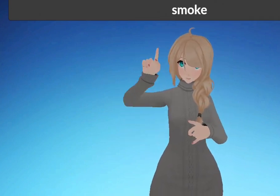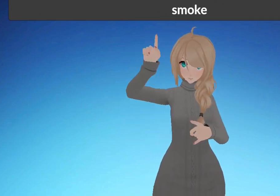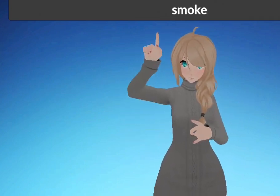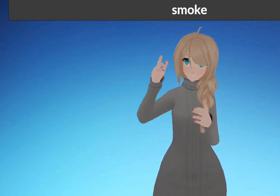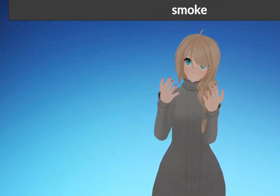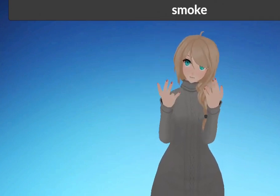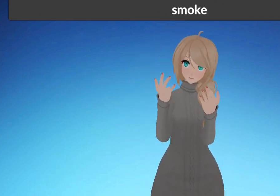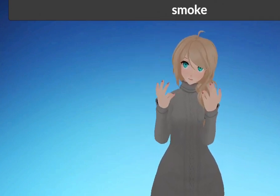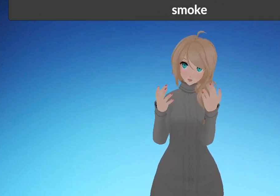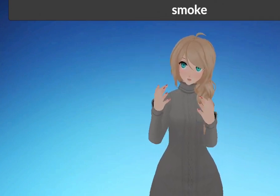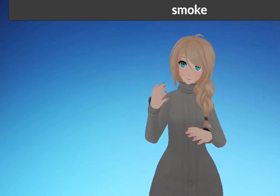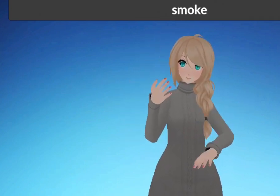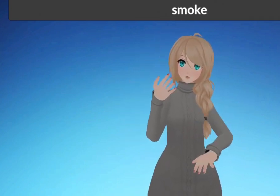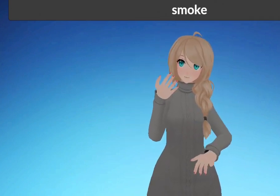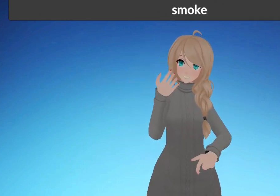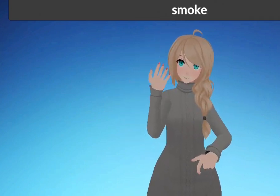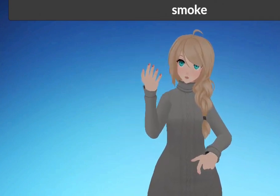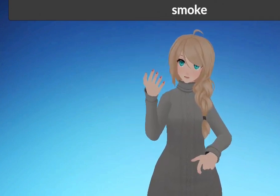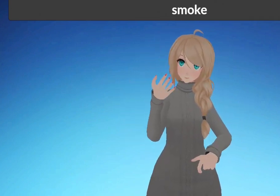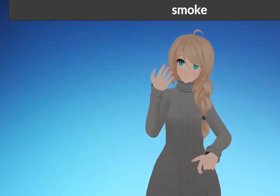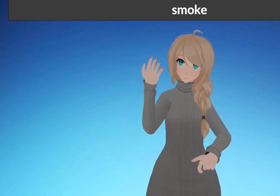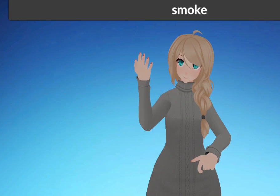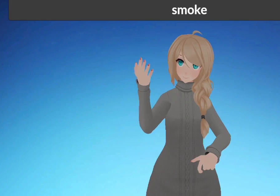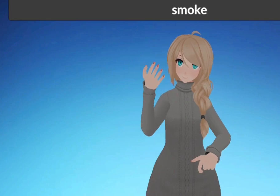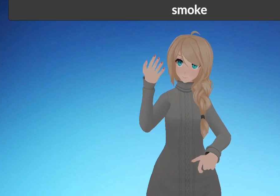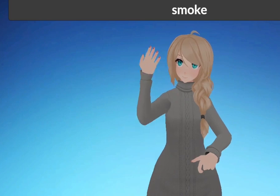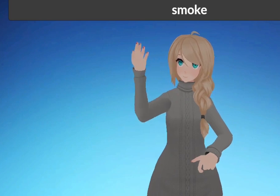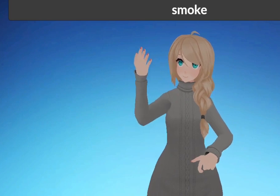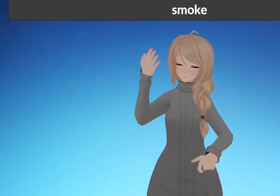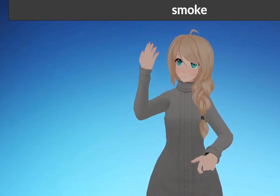But this is about fire, so it's smoke.